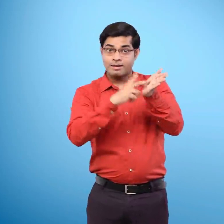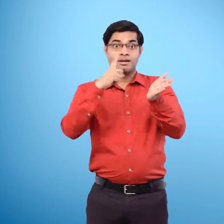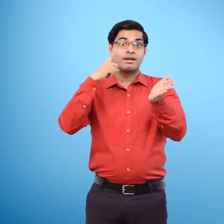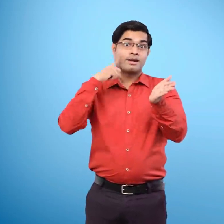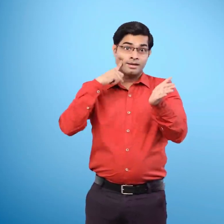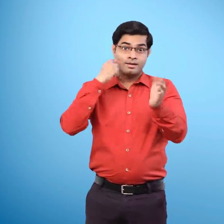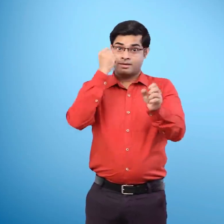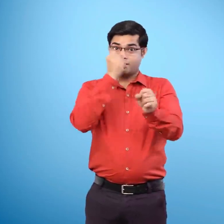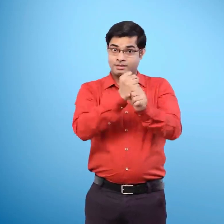NIGHT.